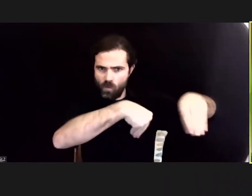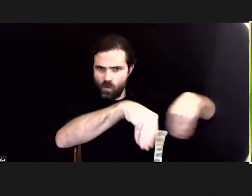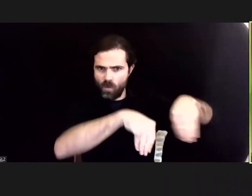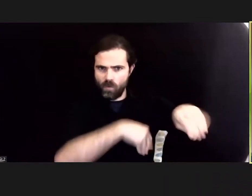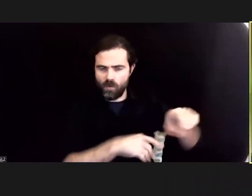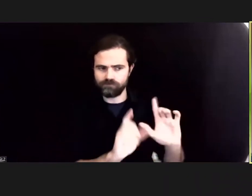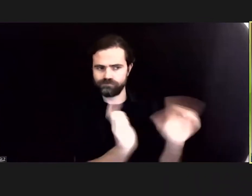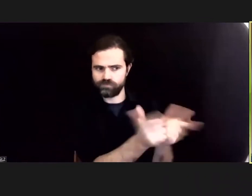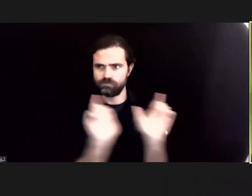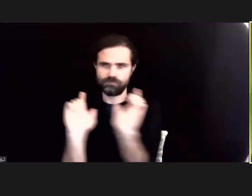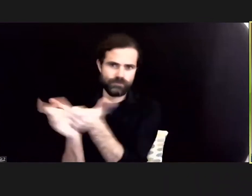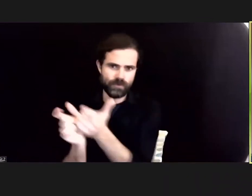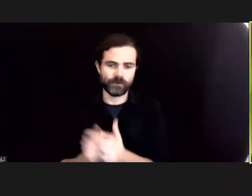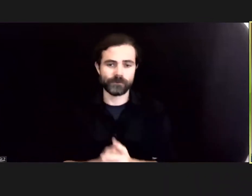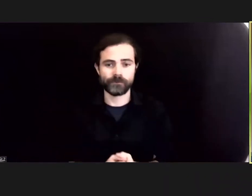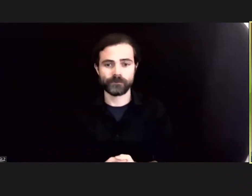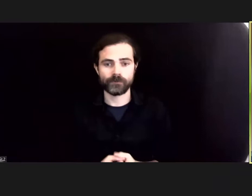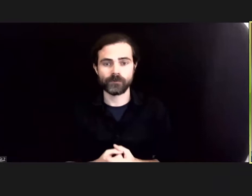for ACCESSIBILITECH.